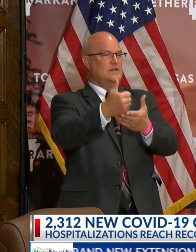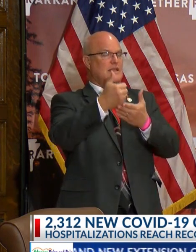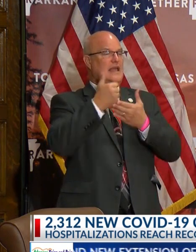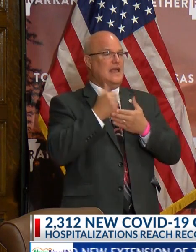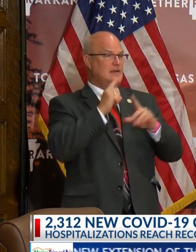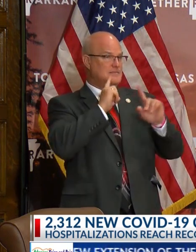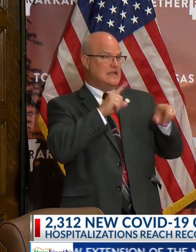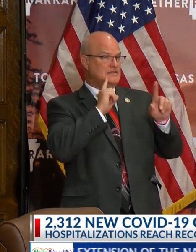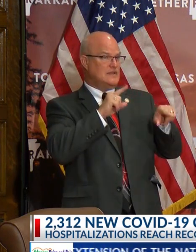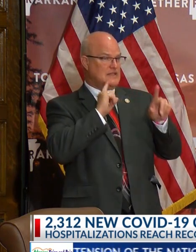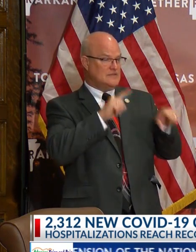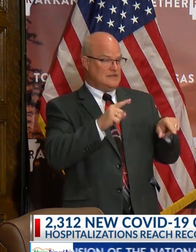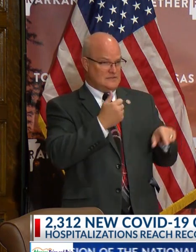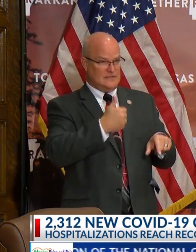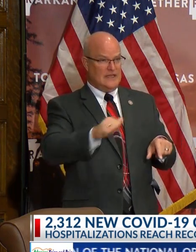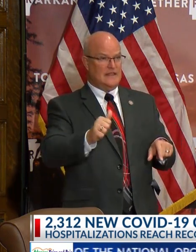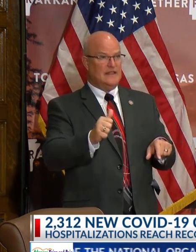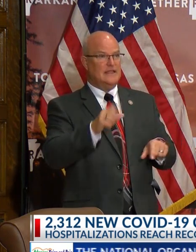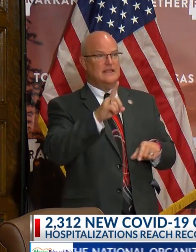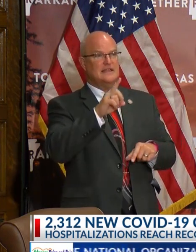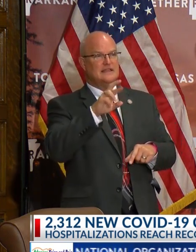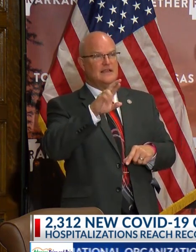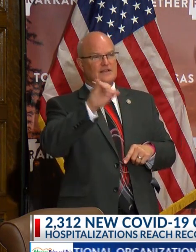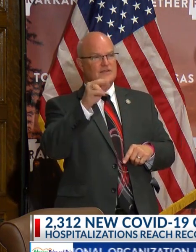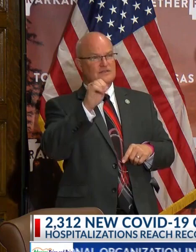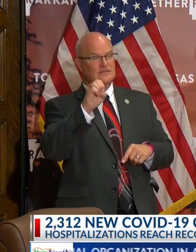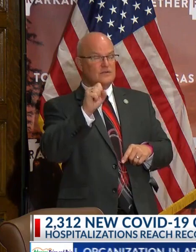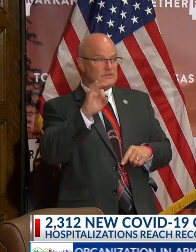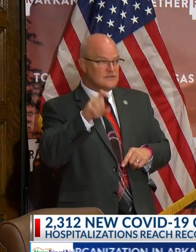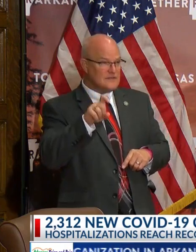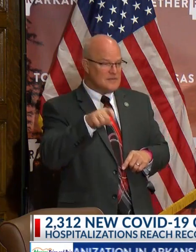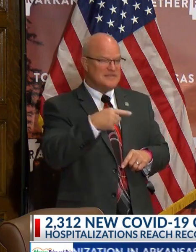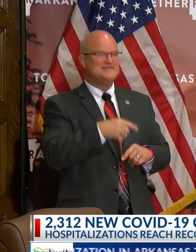answer these, and Dr. Jones if need be.